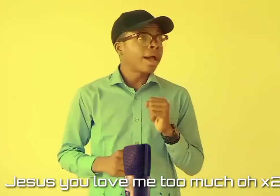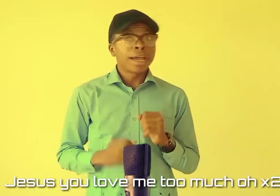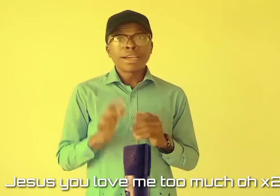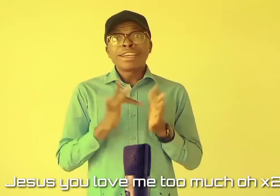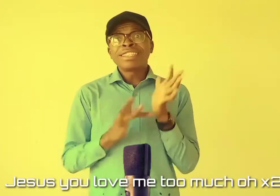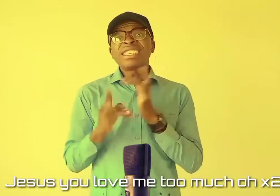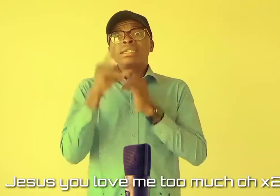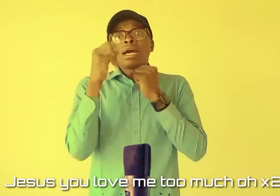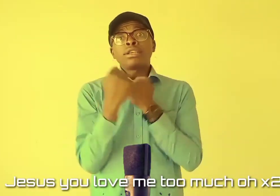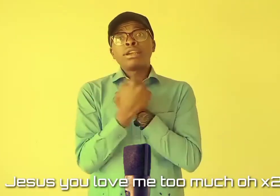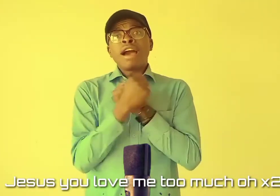Jesus, you love me.